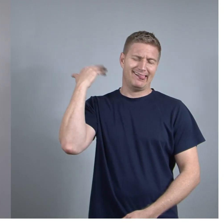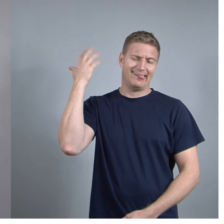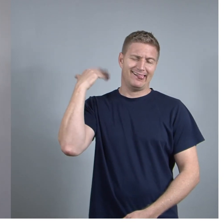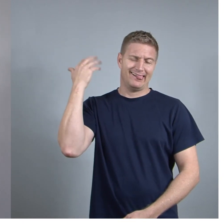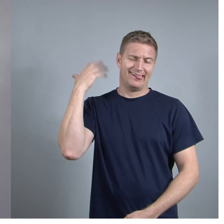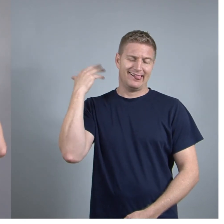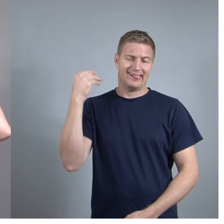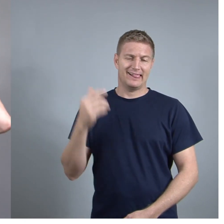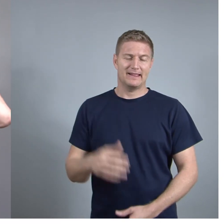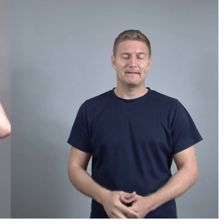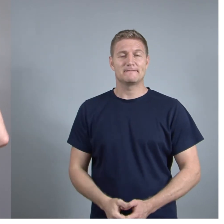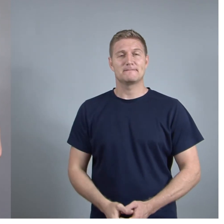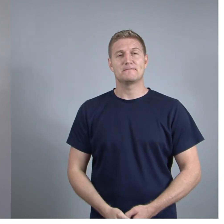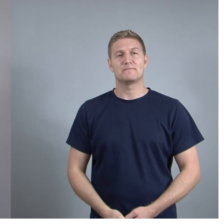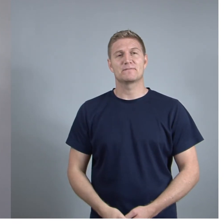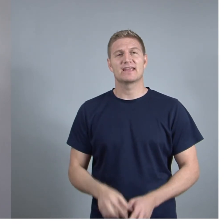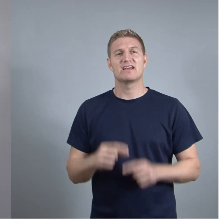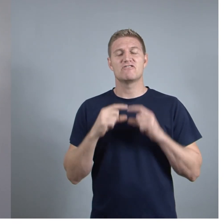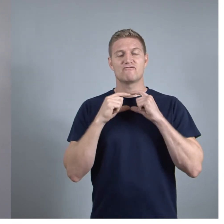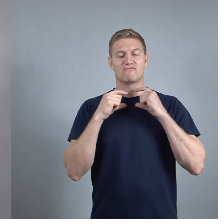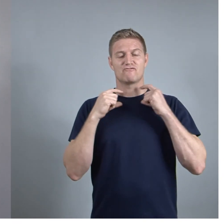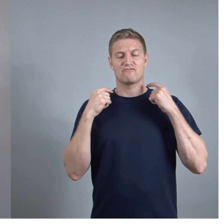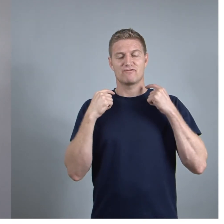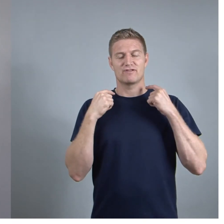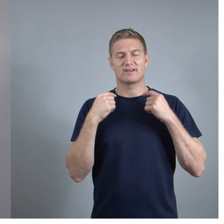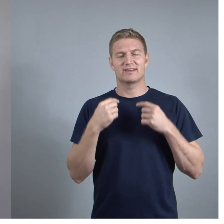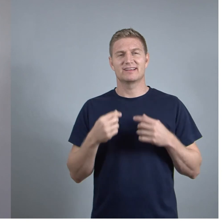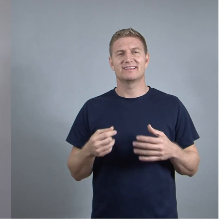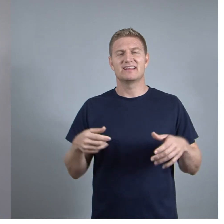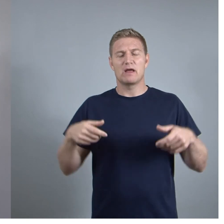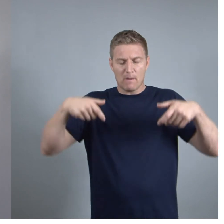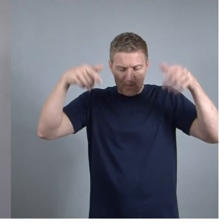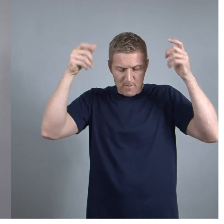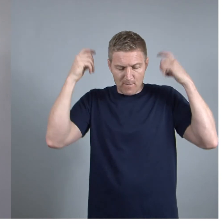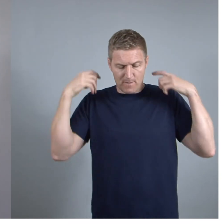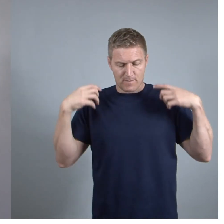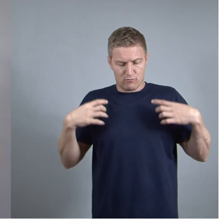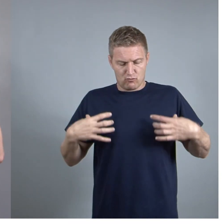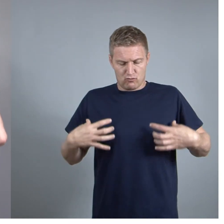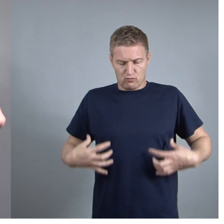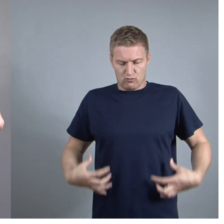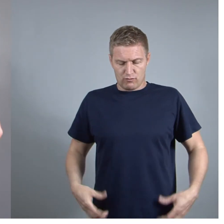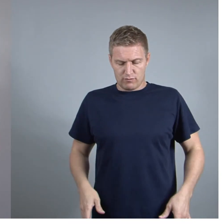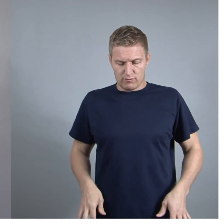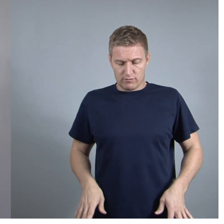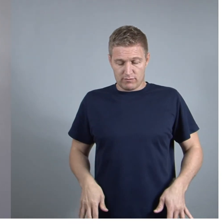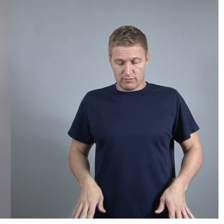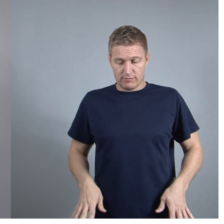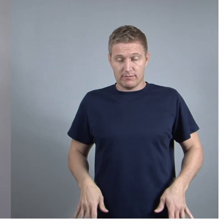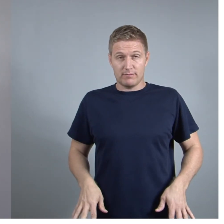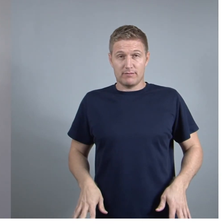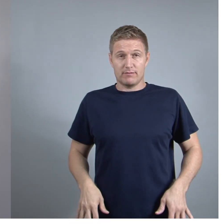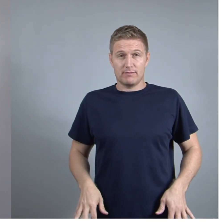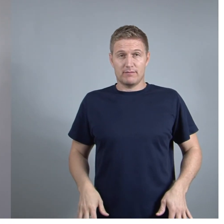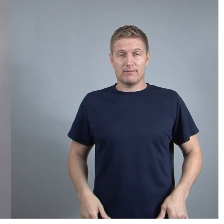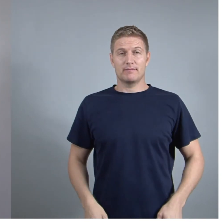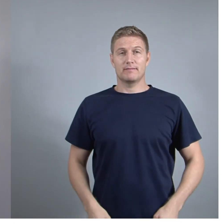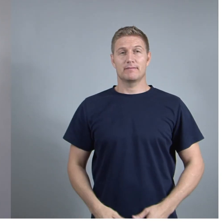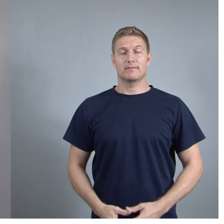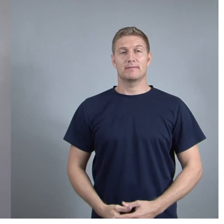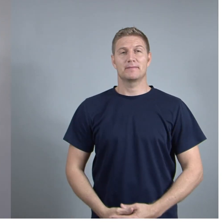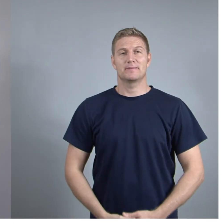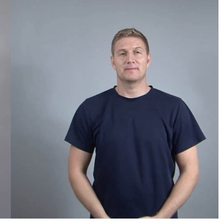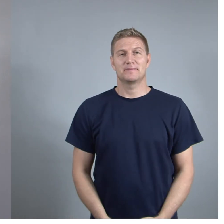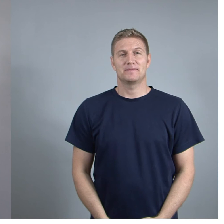they have this, I don't know if it's a sash or something they have on. And years